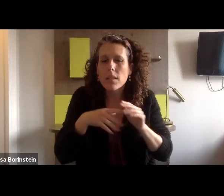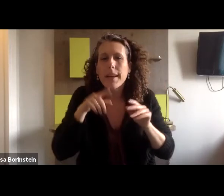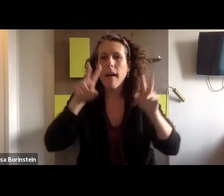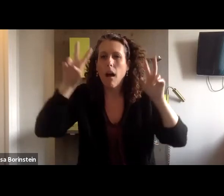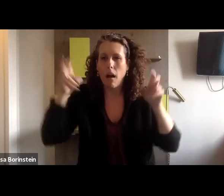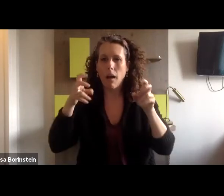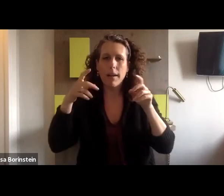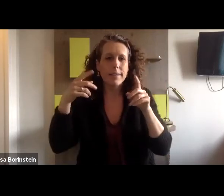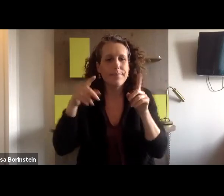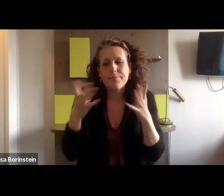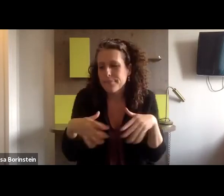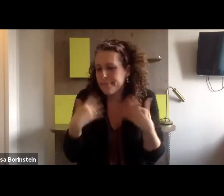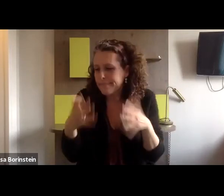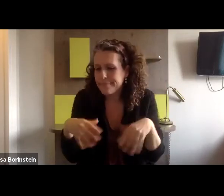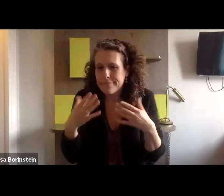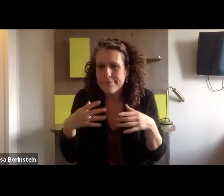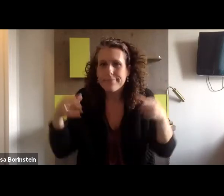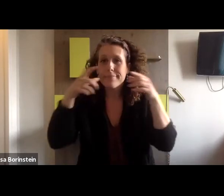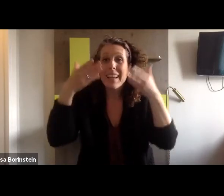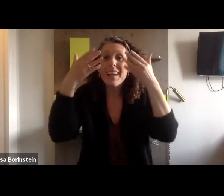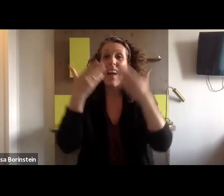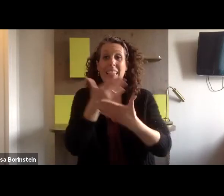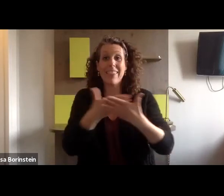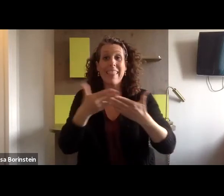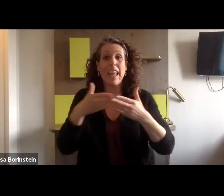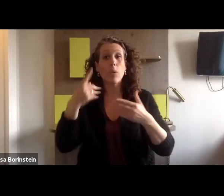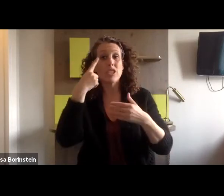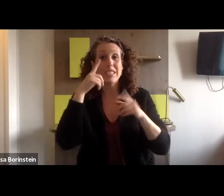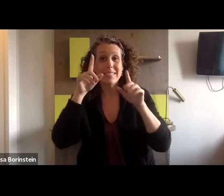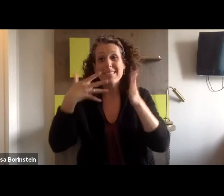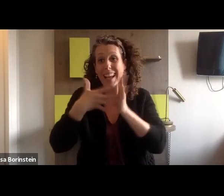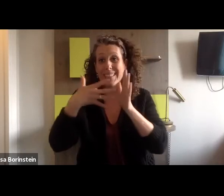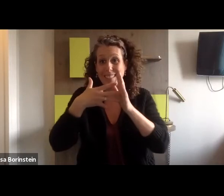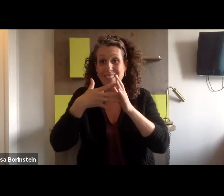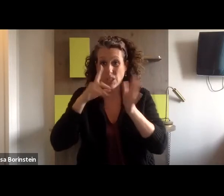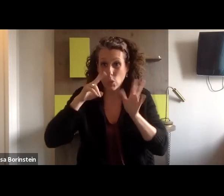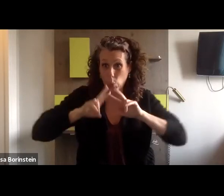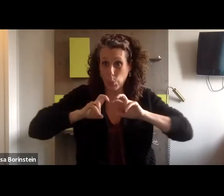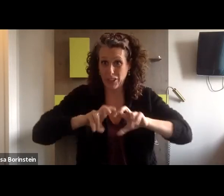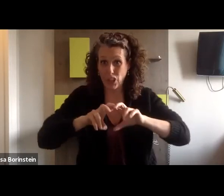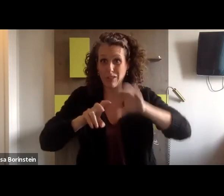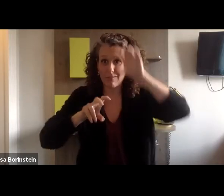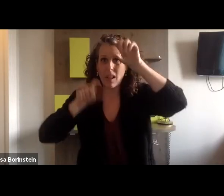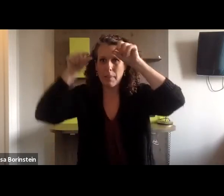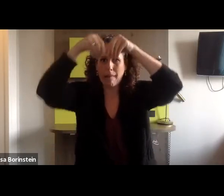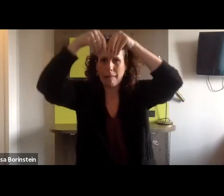subdiscipline of general language testing research and sign linguistics.